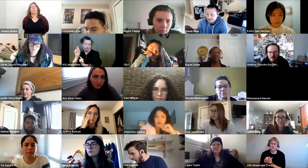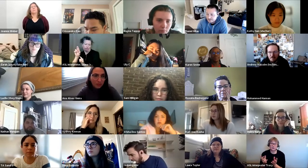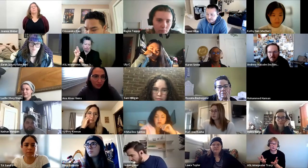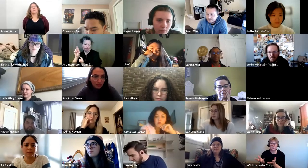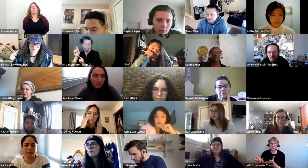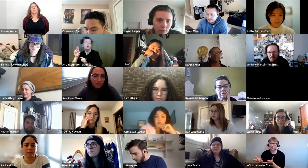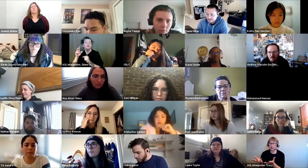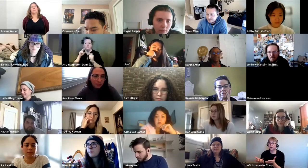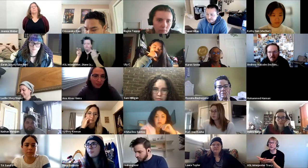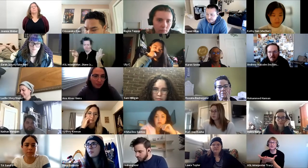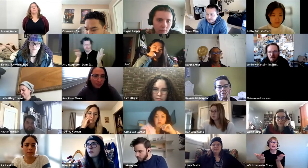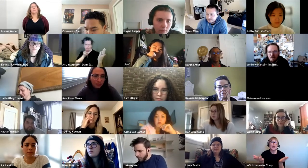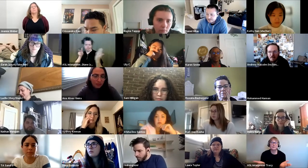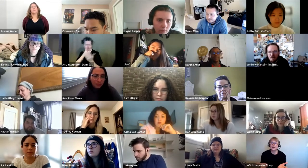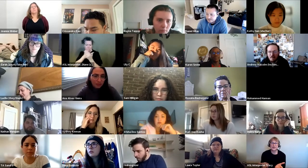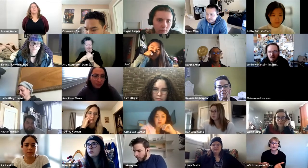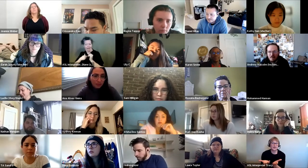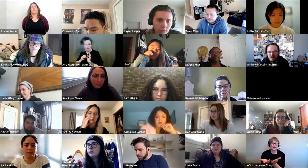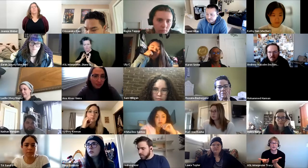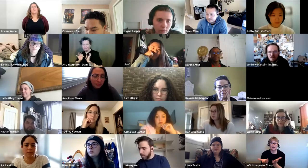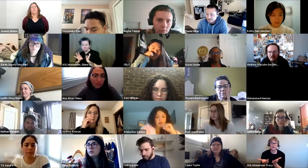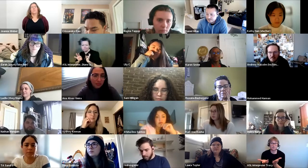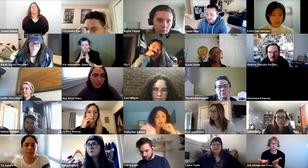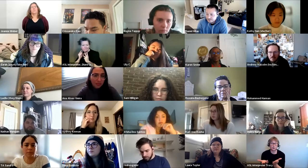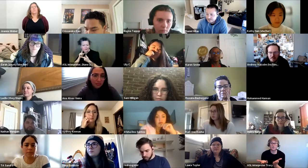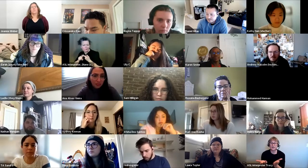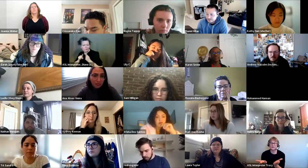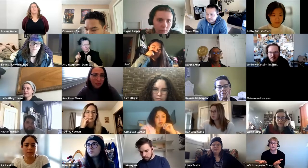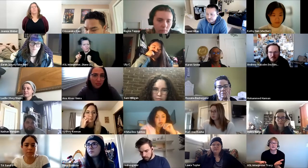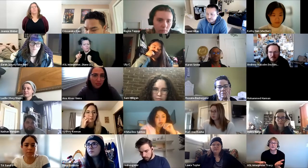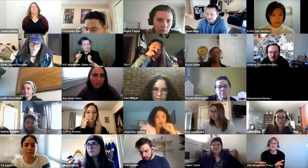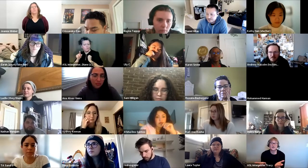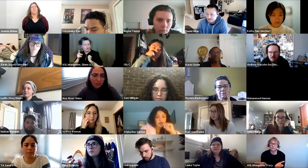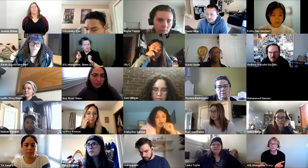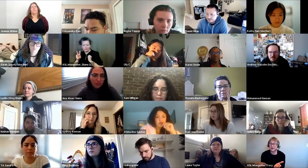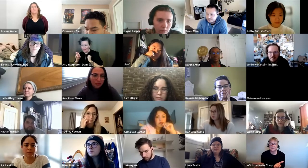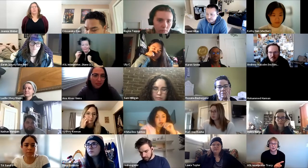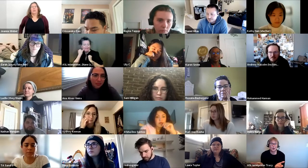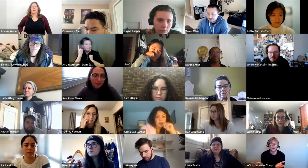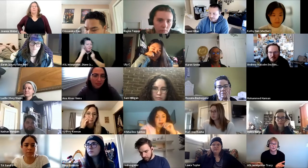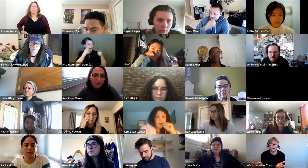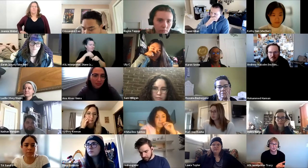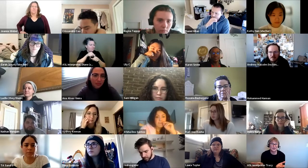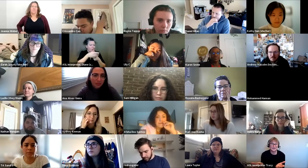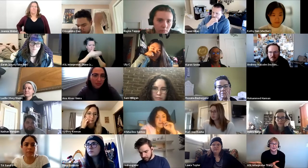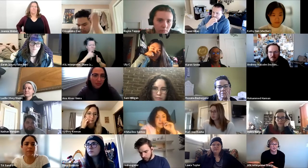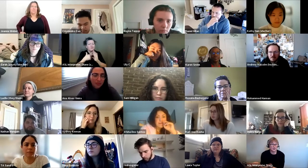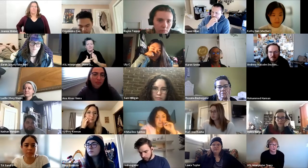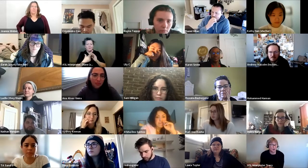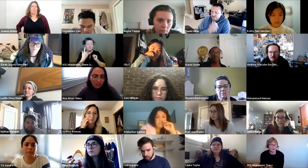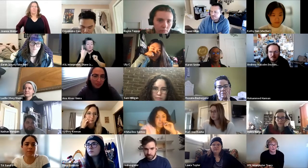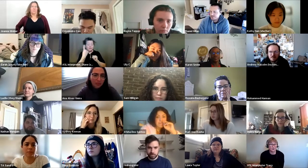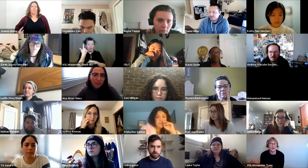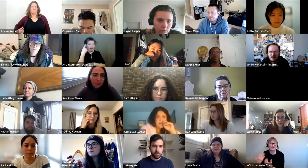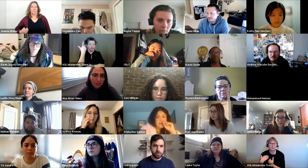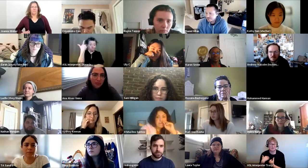be able to interpret for her things that are happening in the room. Like, for instance, if someone's mic is on and there's noise, she's